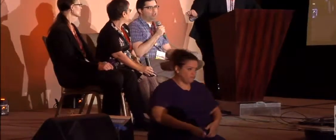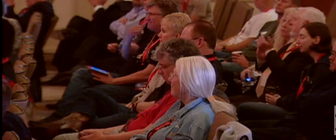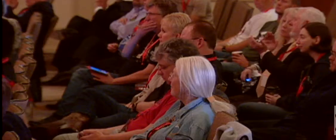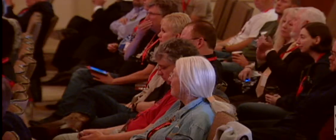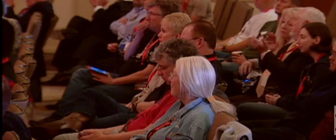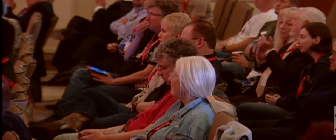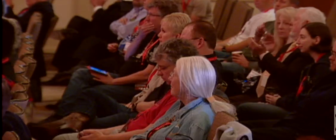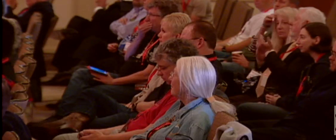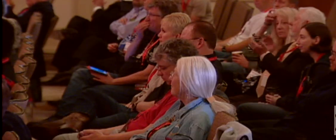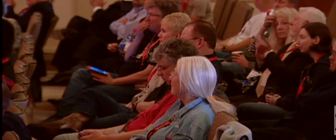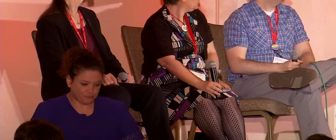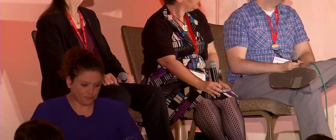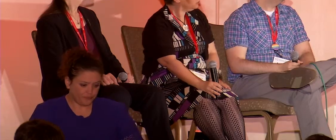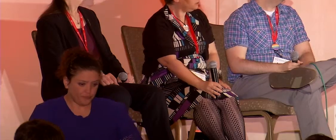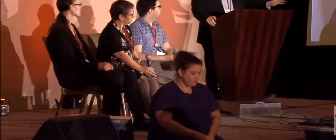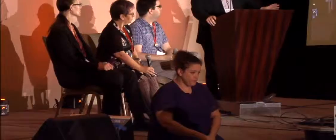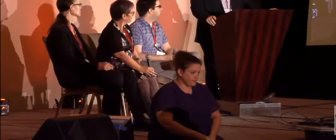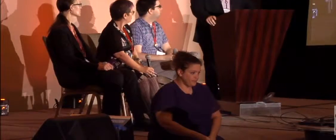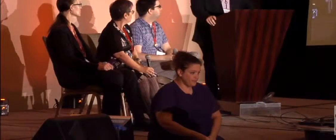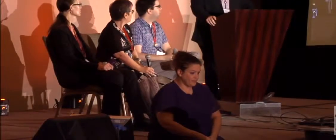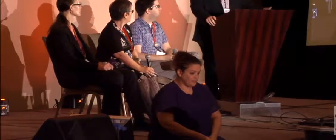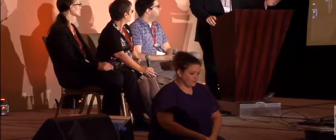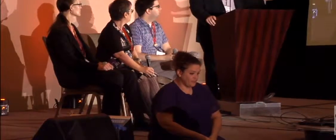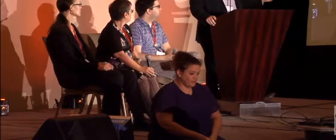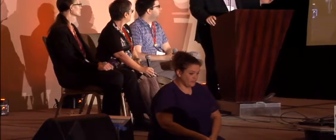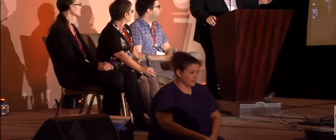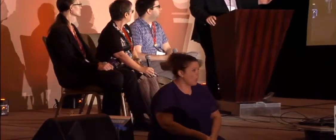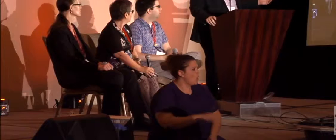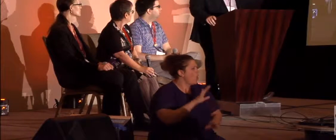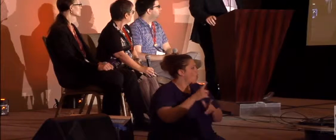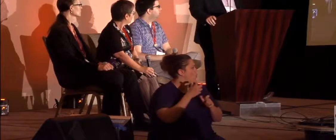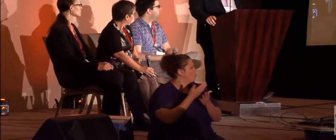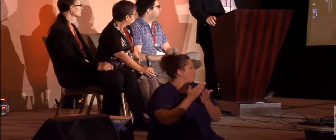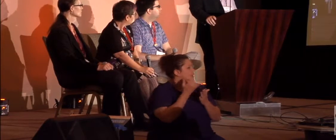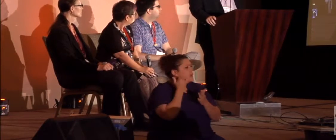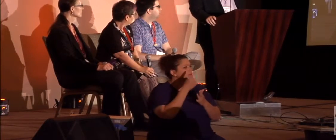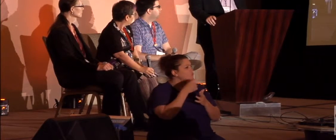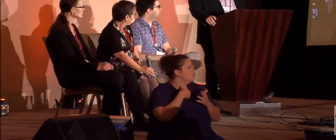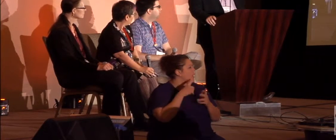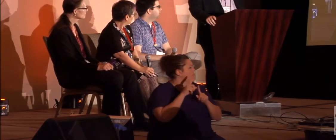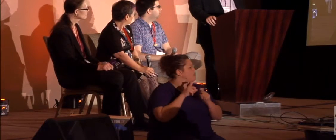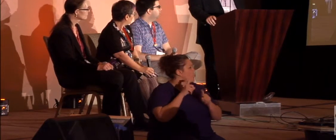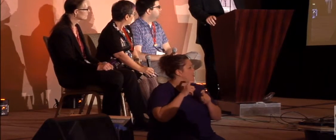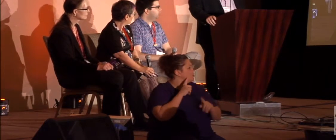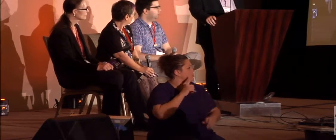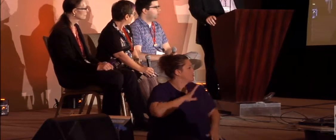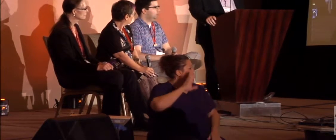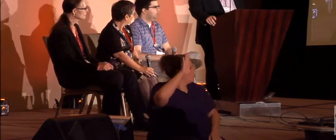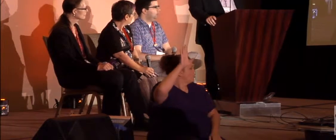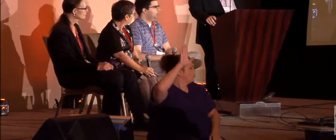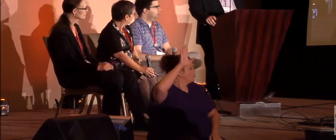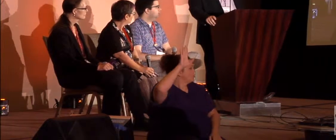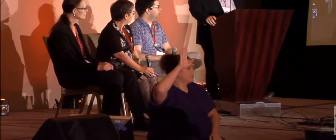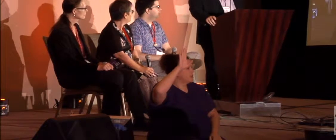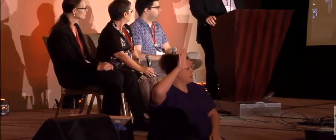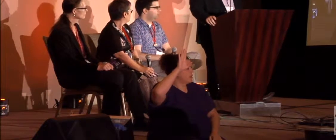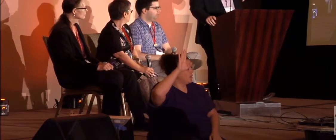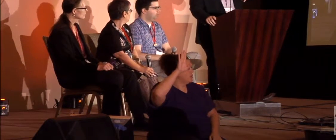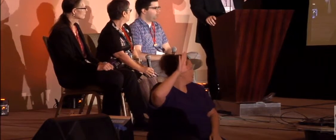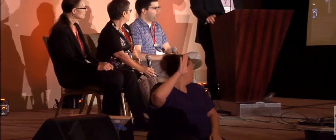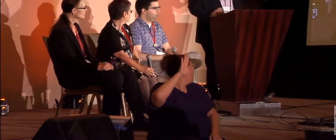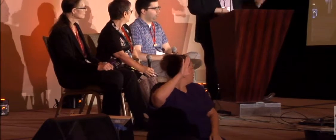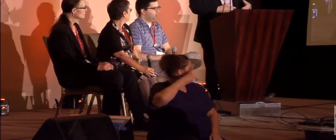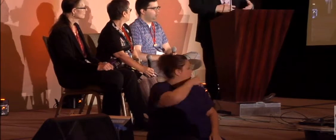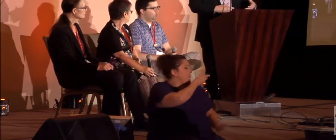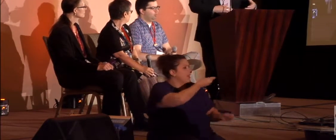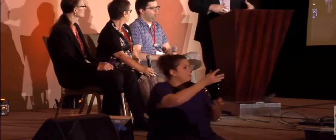Let me interject one thing. I'm just going to housekeeping thing. If you have questions, go ahead and raise your hand and give them to Carla so that she can bring